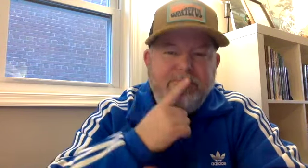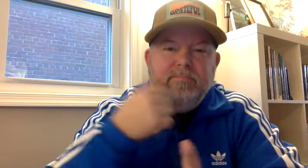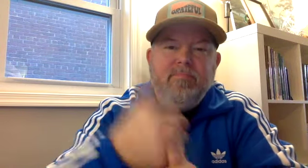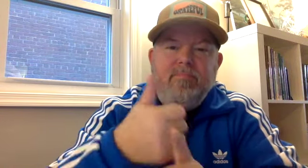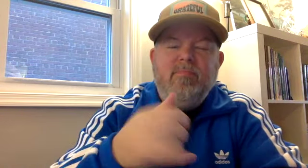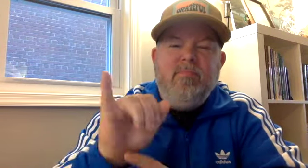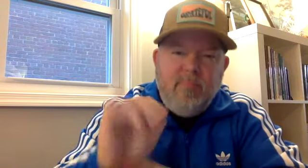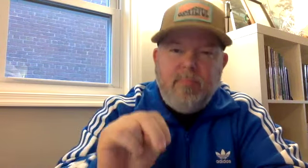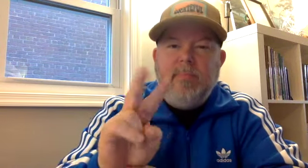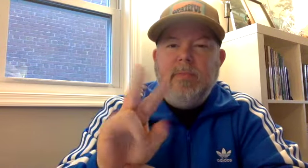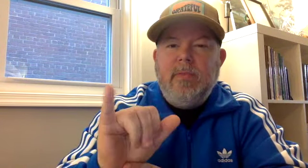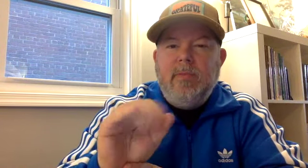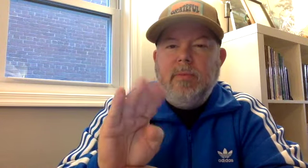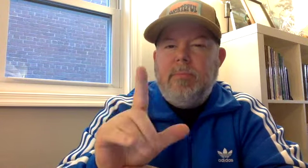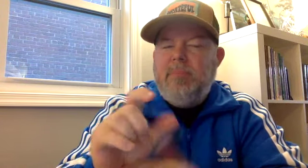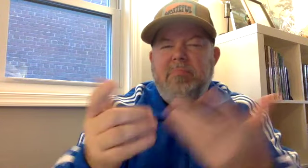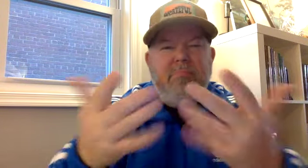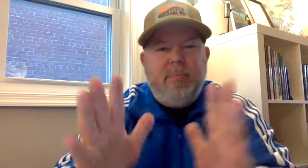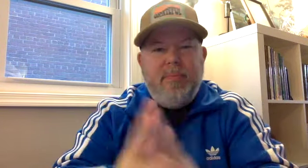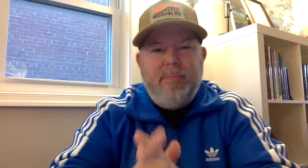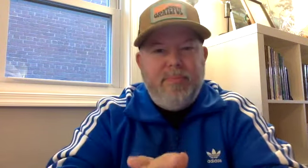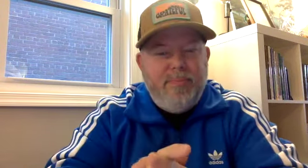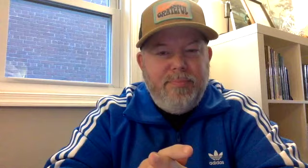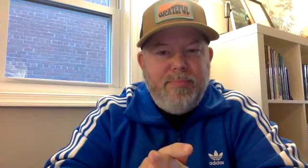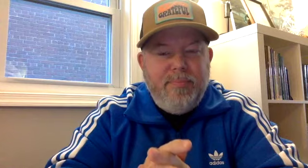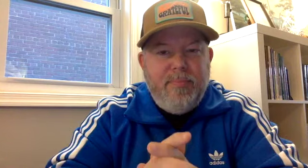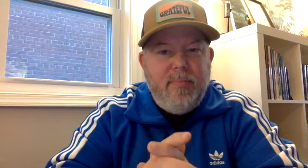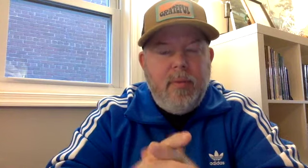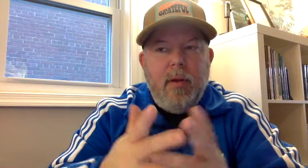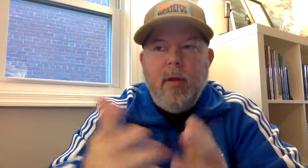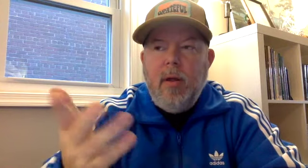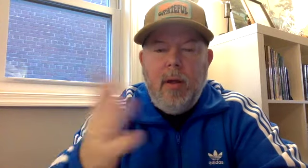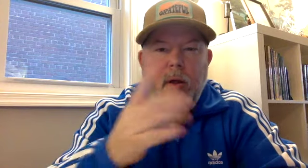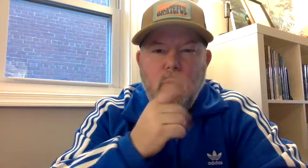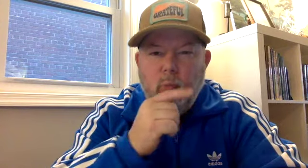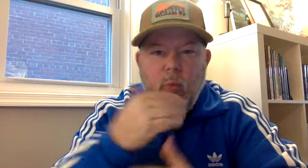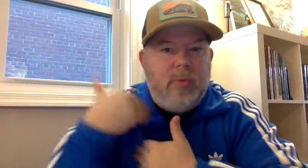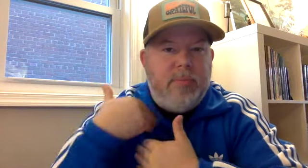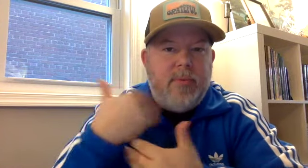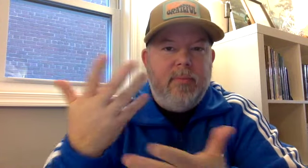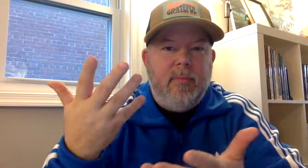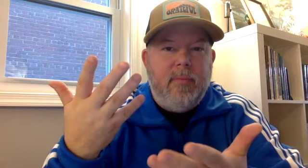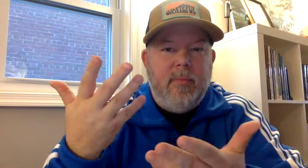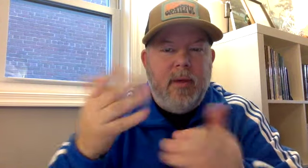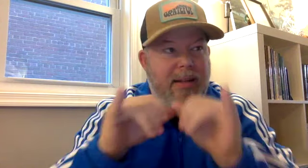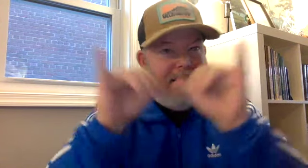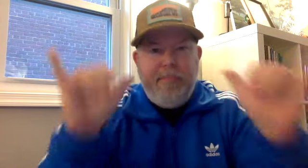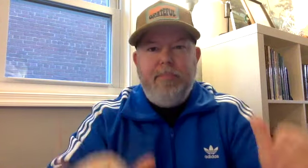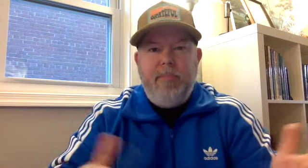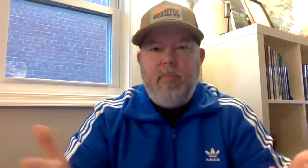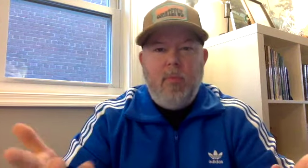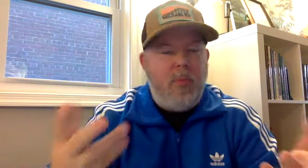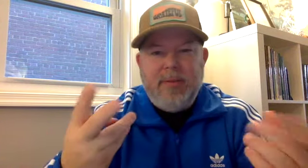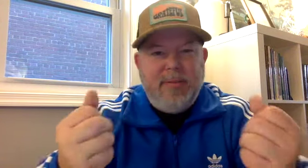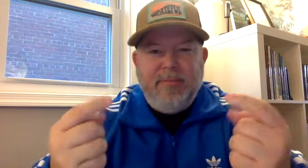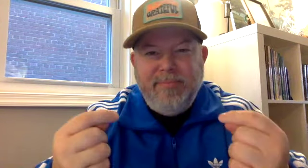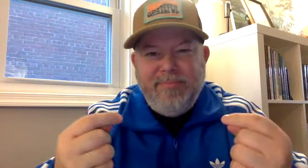They're telling us the invasion is imminent, but they're not telling Putin with clarity what happens if you invade. He should